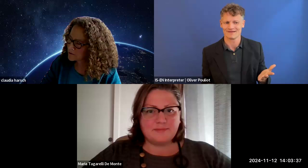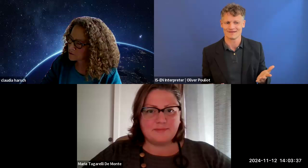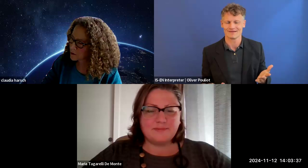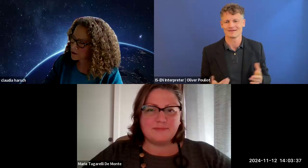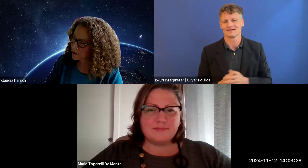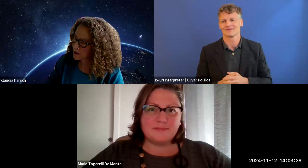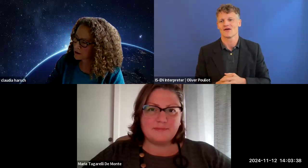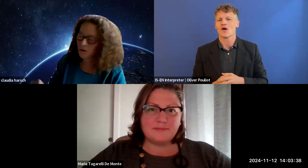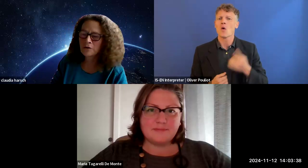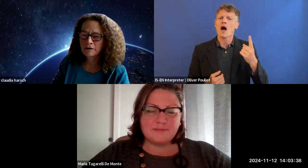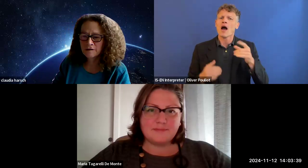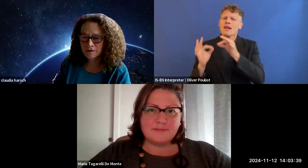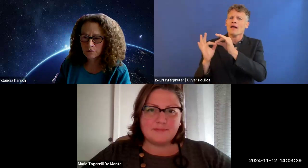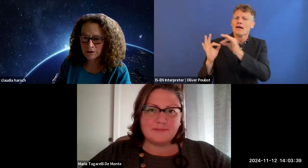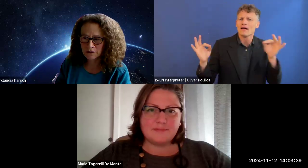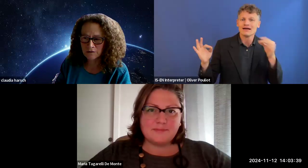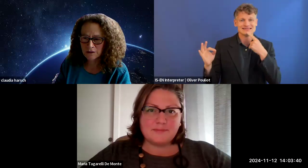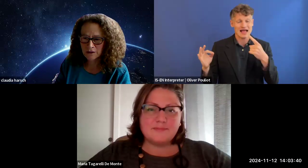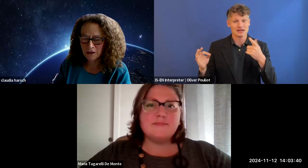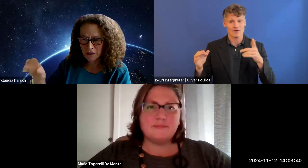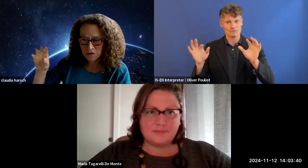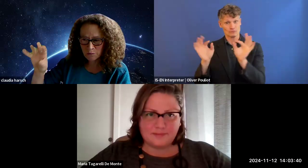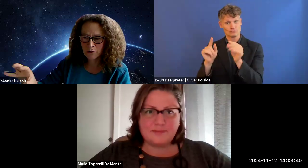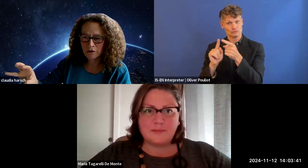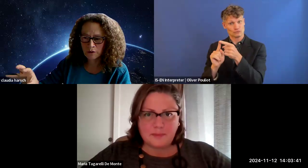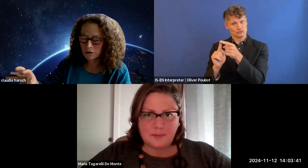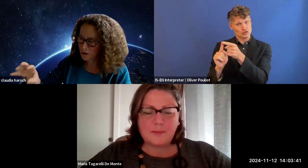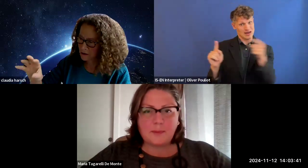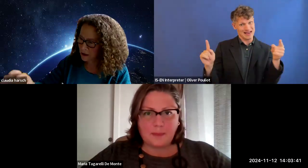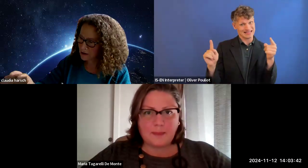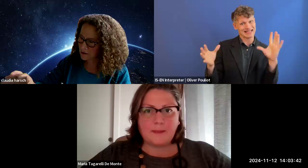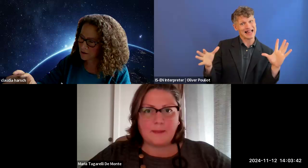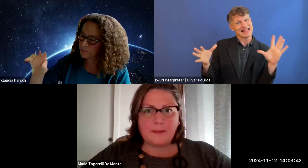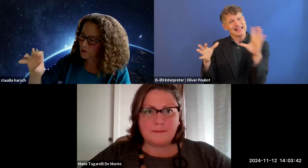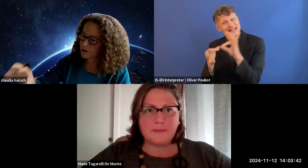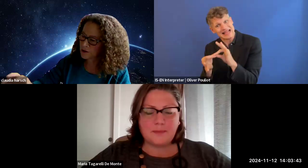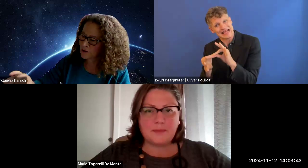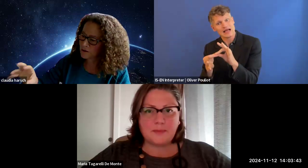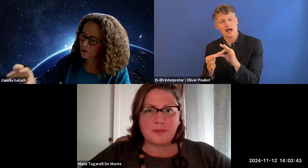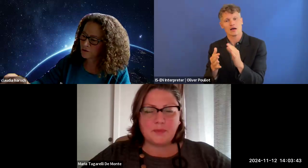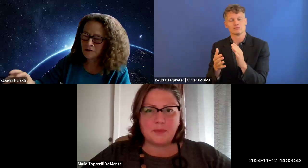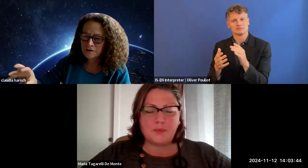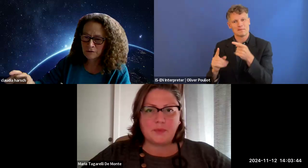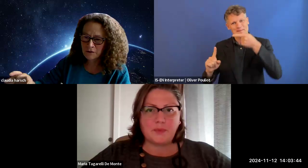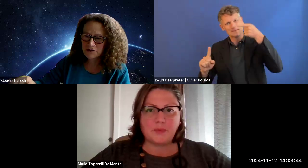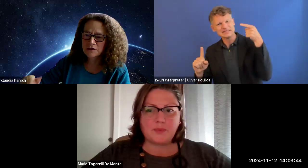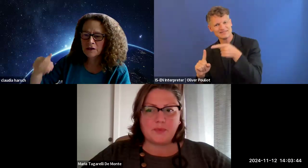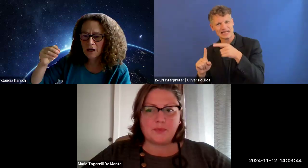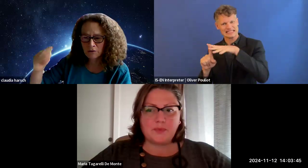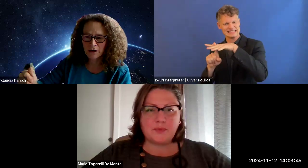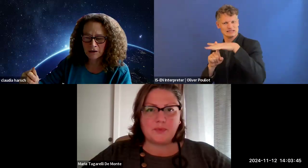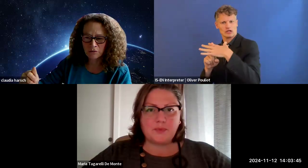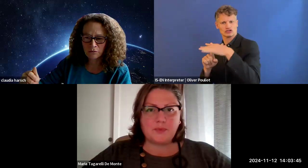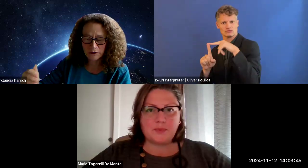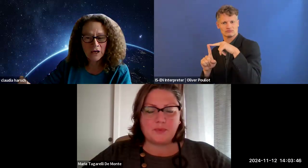phrases related to particular concrete situations. And that's the point where you can take the particular concrete situations